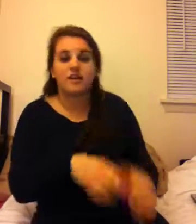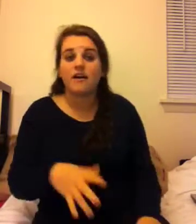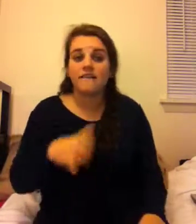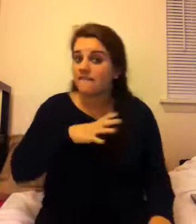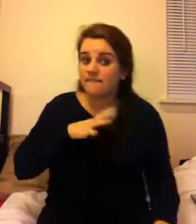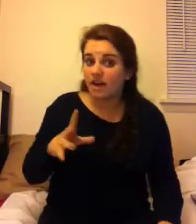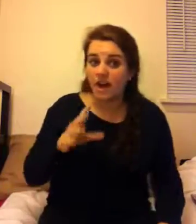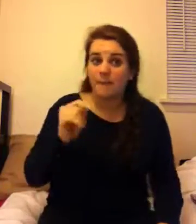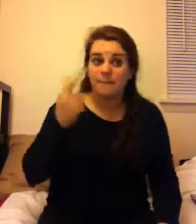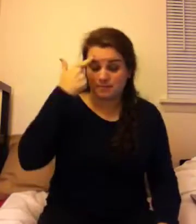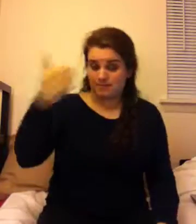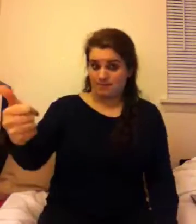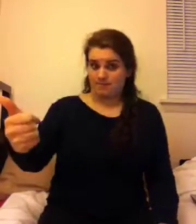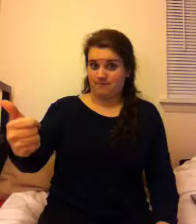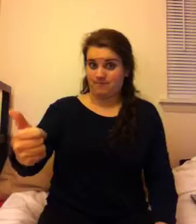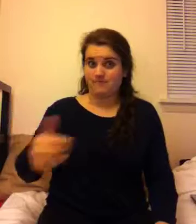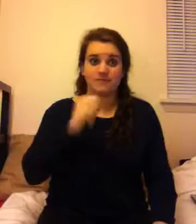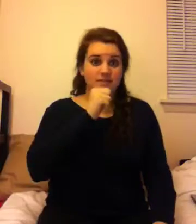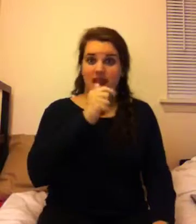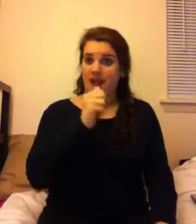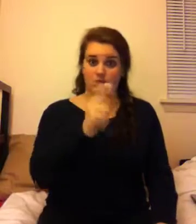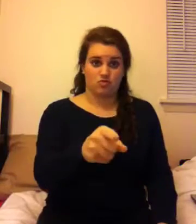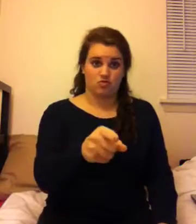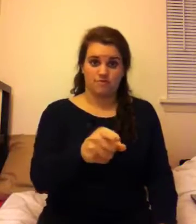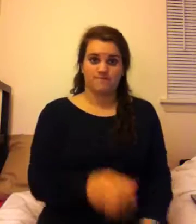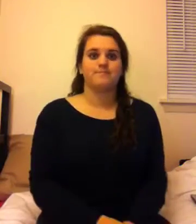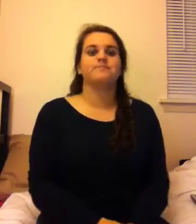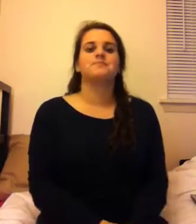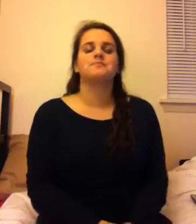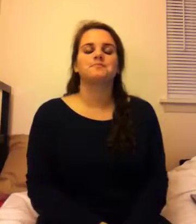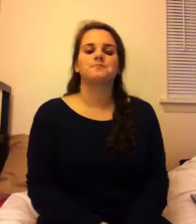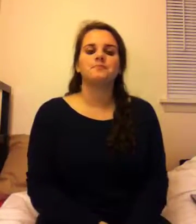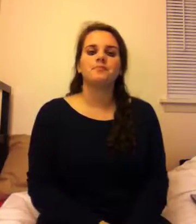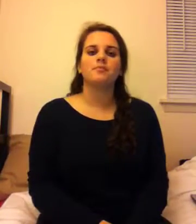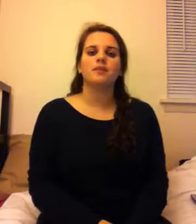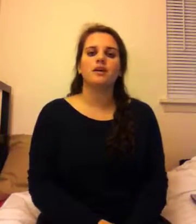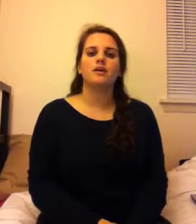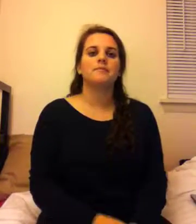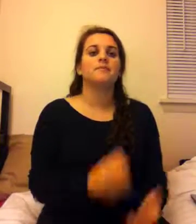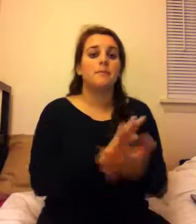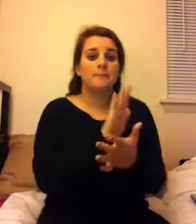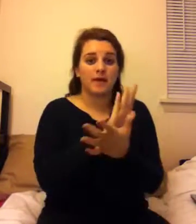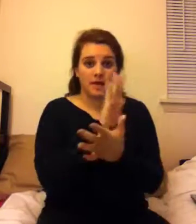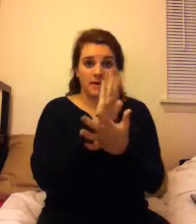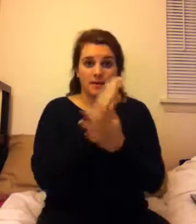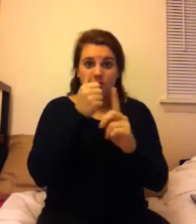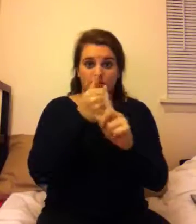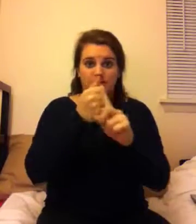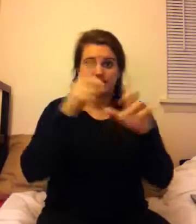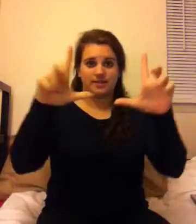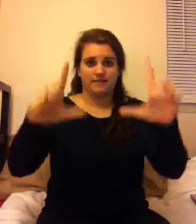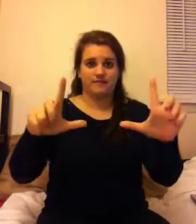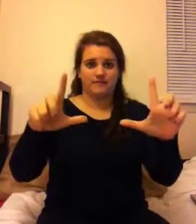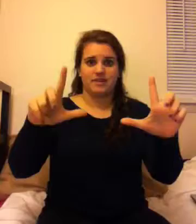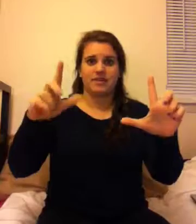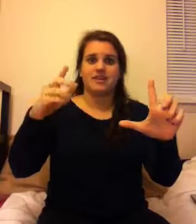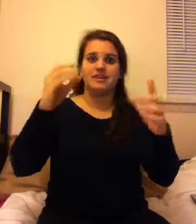Each page should be numbered with the course number, and the title of the class should be at the top of the